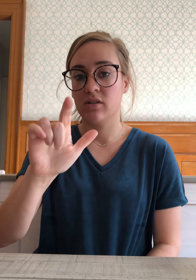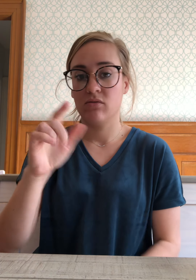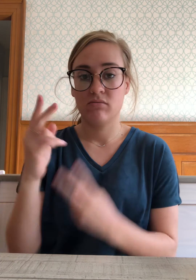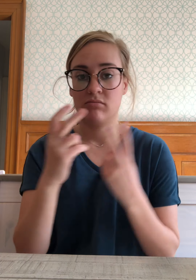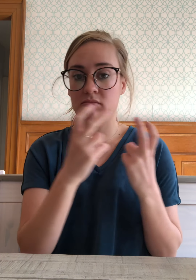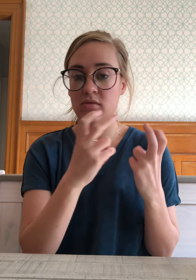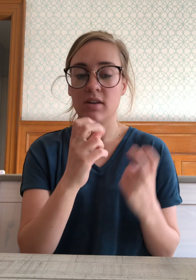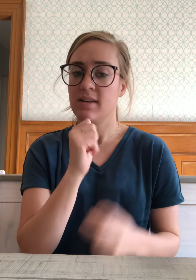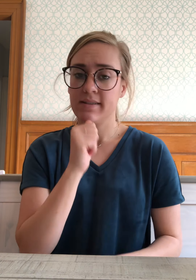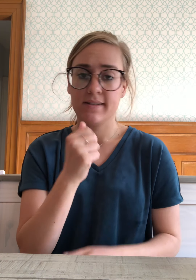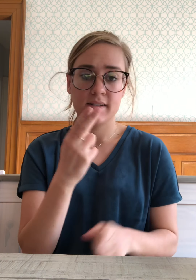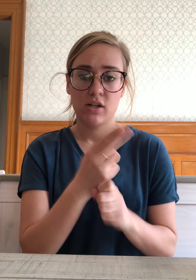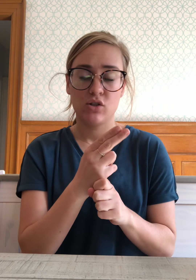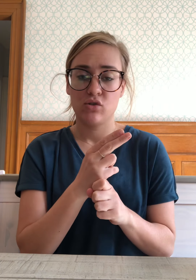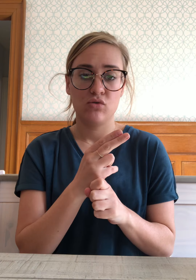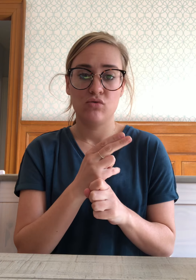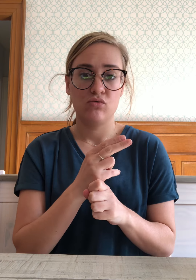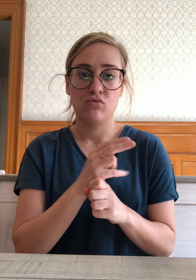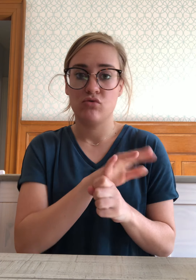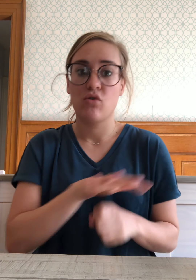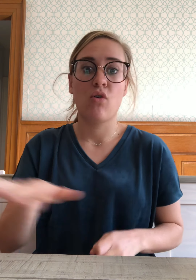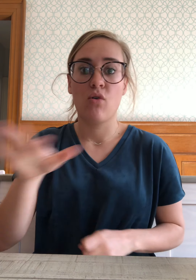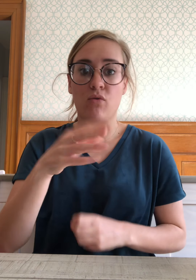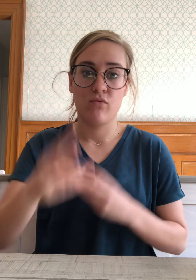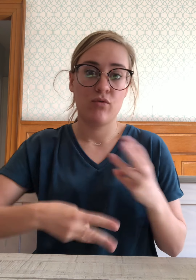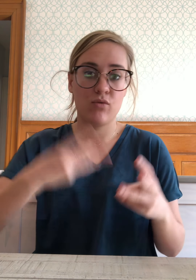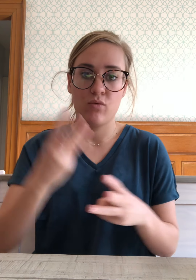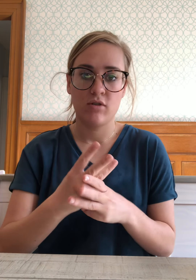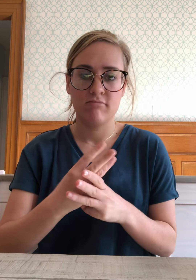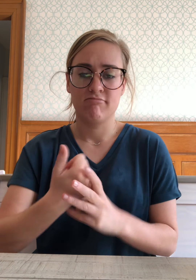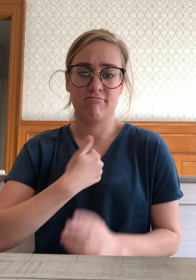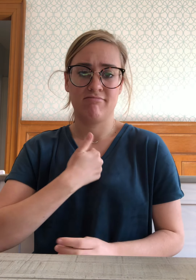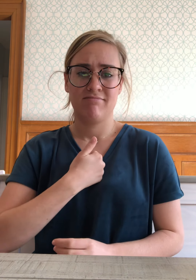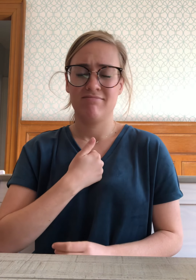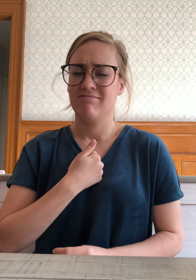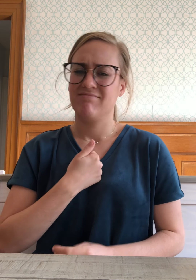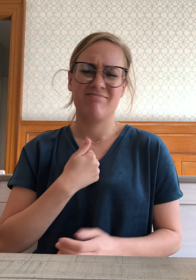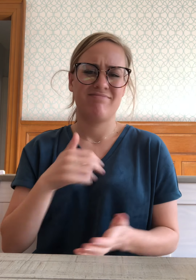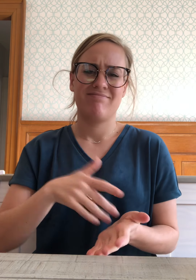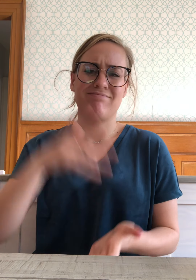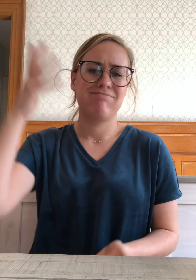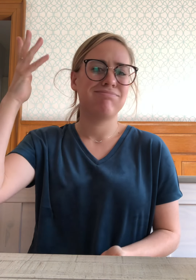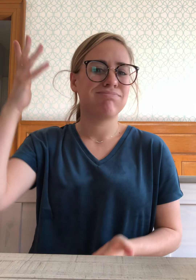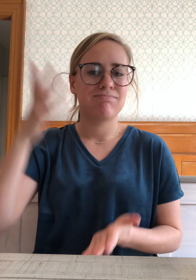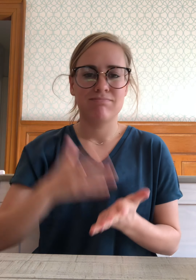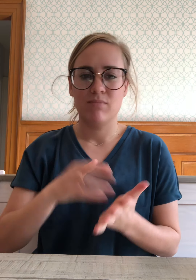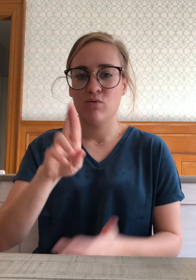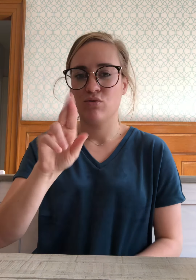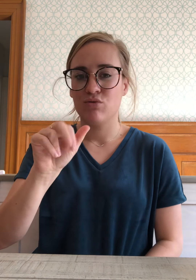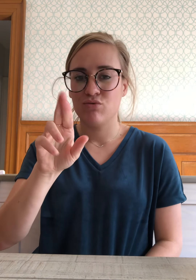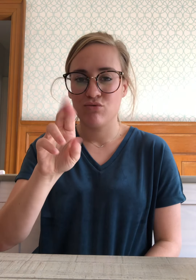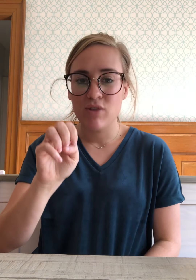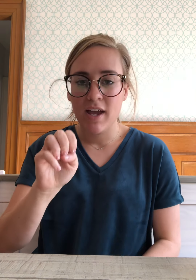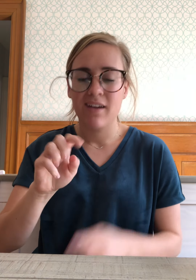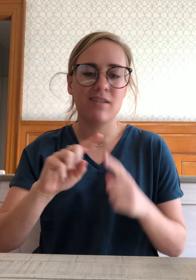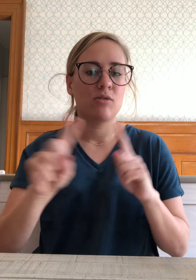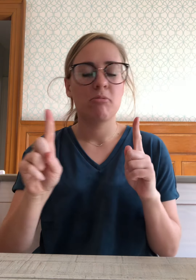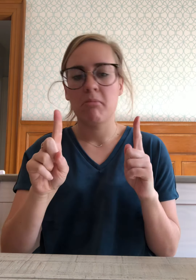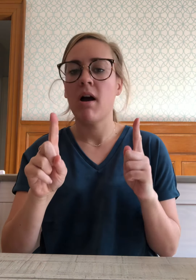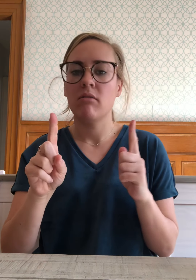the world routinely. I seldom use it, but there are pockets of its use in the States and around the